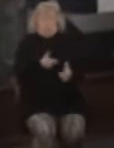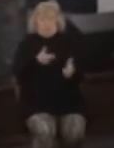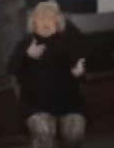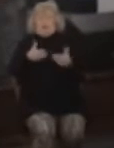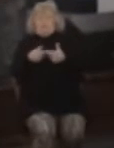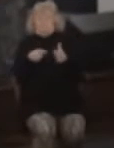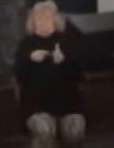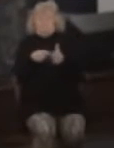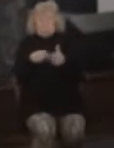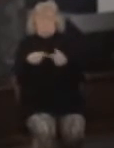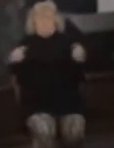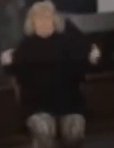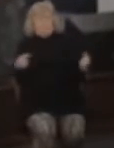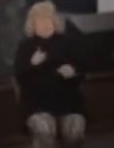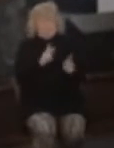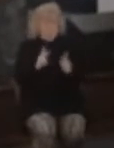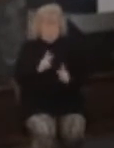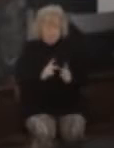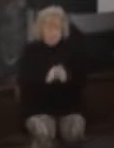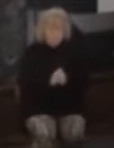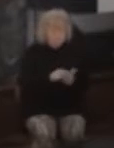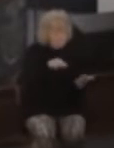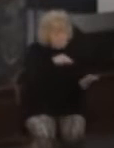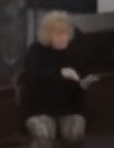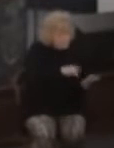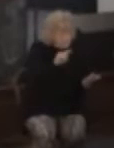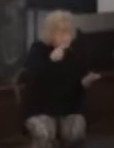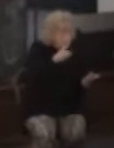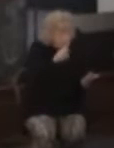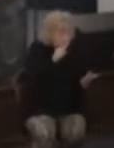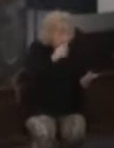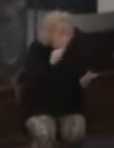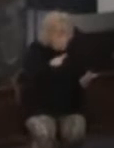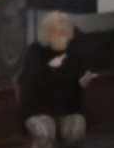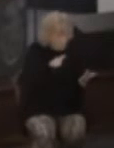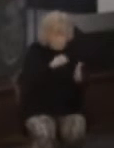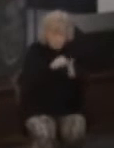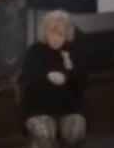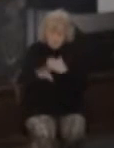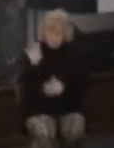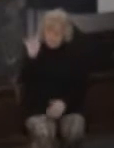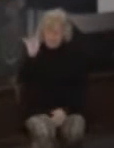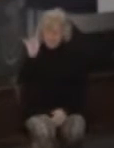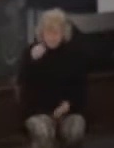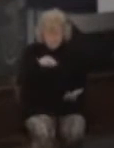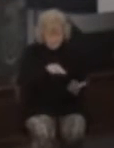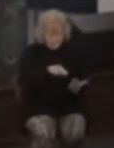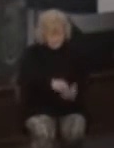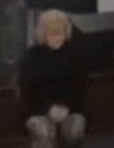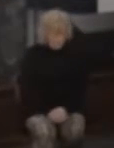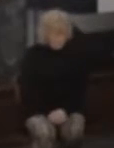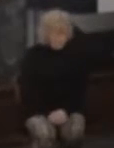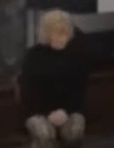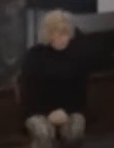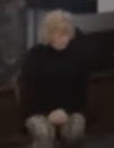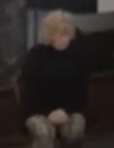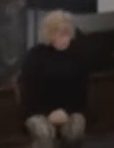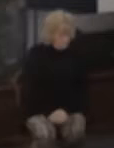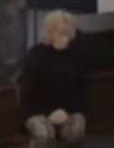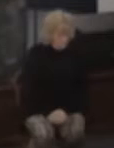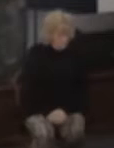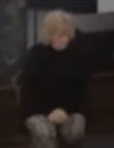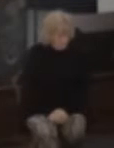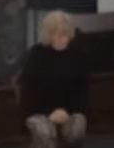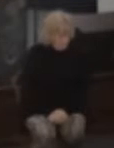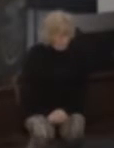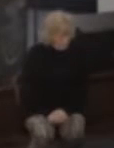Bible app, go ahead and find 1 Samuel chapter 18. 1 Samuel chapter 18. Now, we're going to go through the